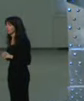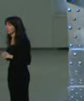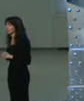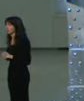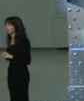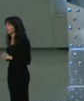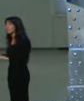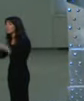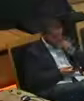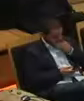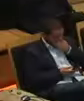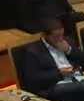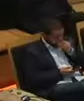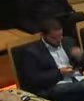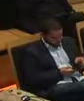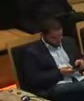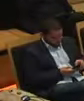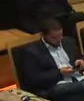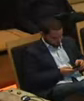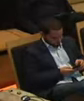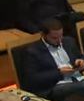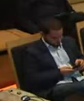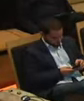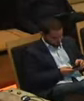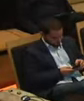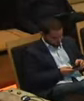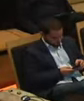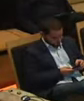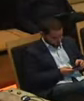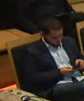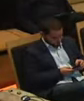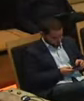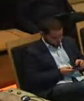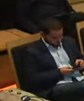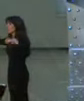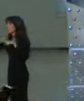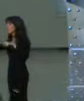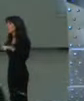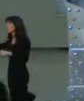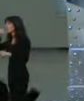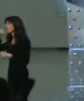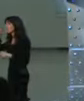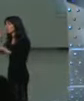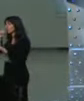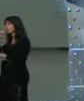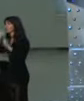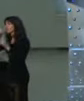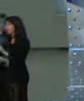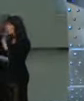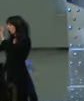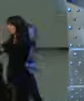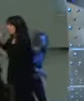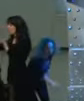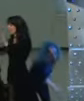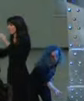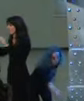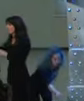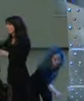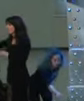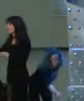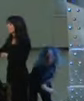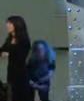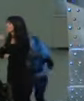Gracias, Rosa. Thank you, Rosa. I want to thank all of you for being here to Telefónica. I want to thank Telefónica for organizing